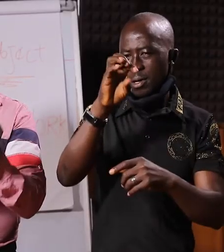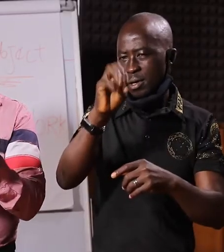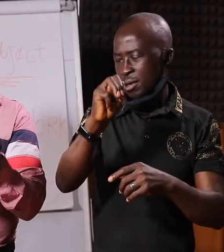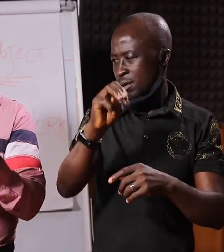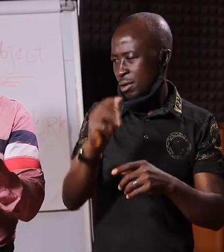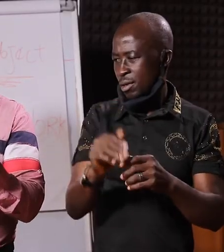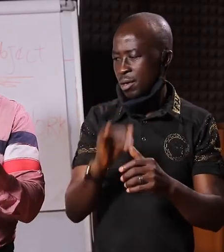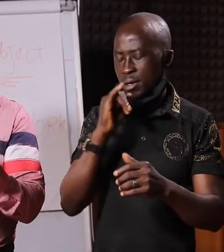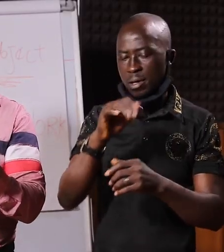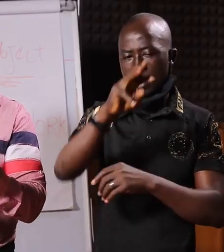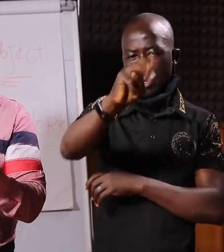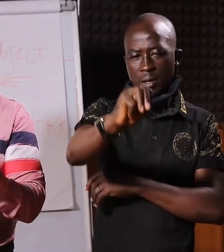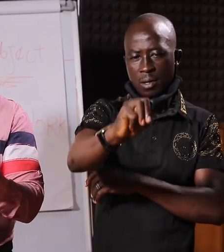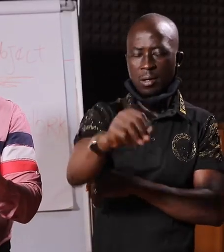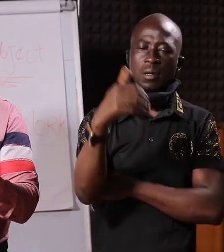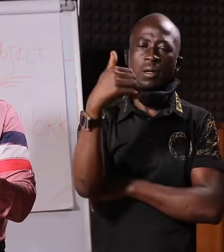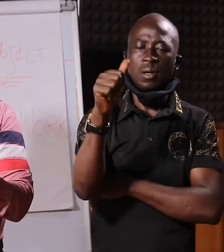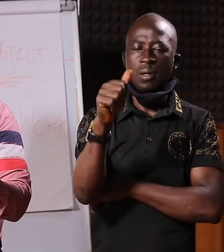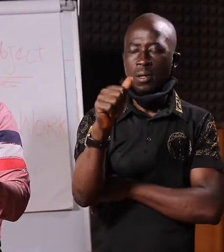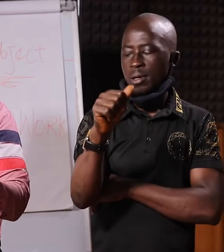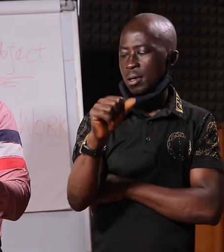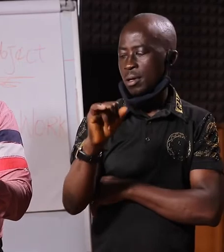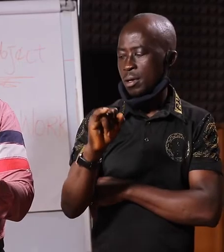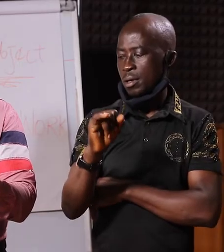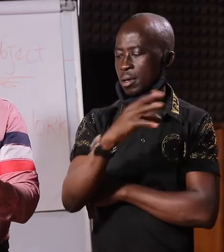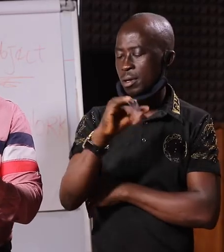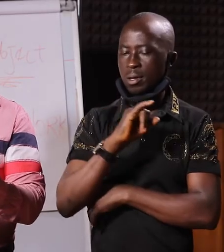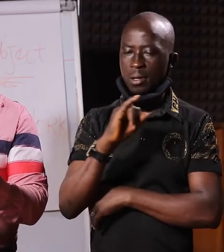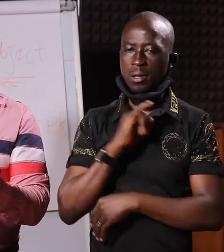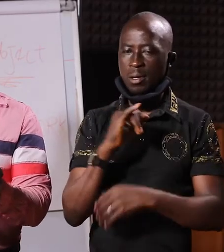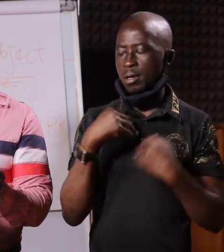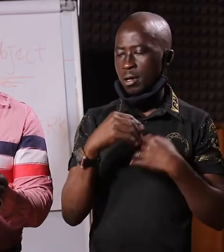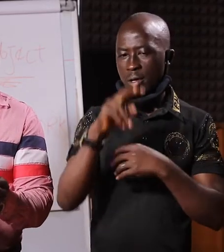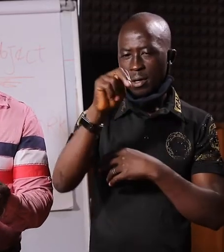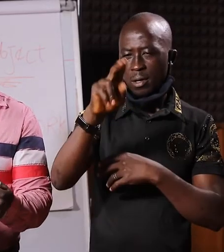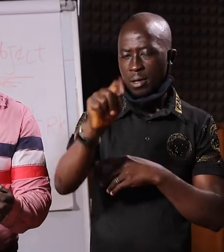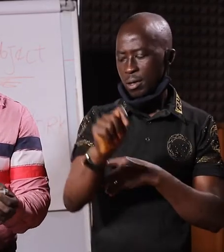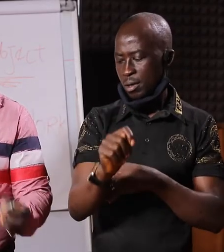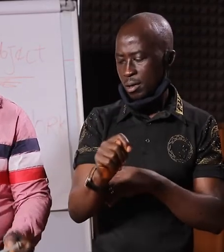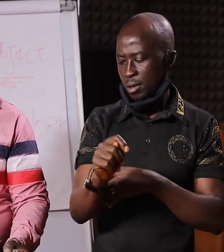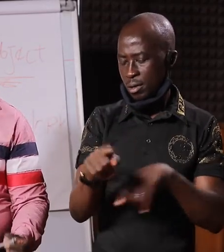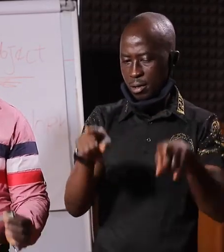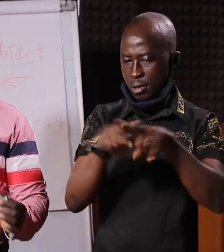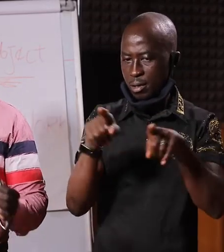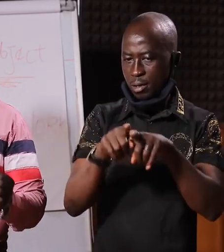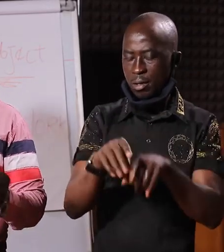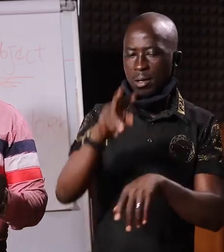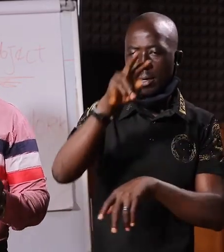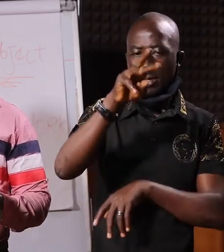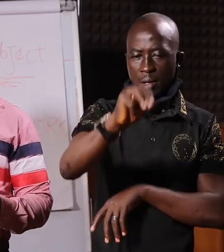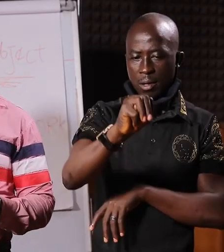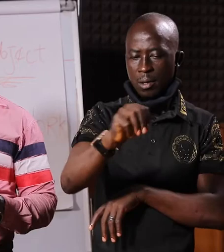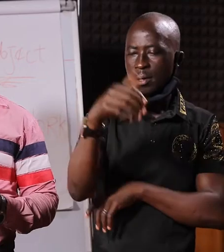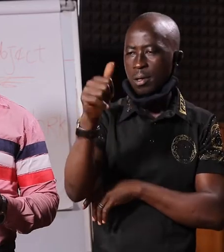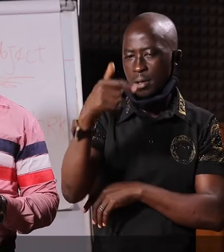is M10, and I have a knot of also M10. But because